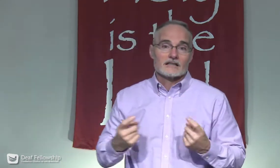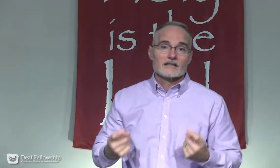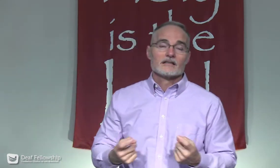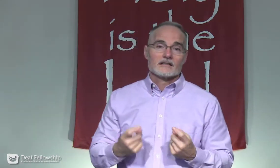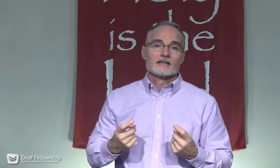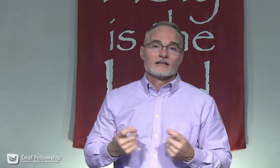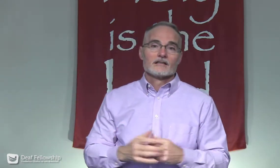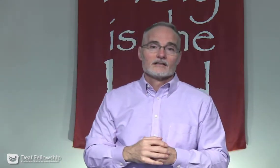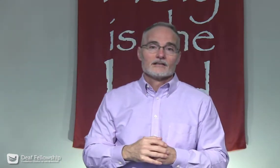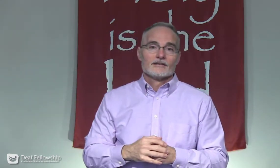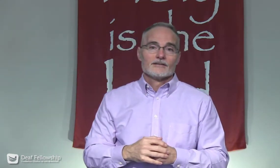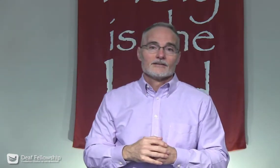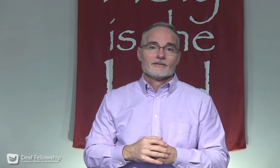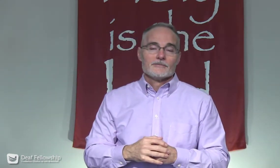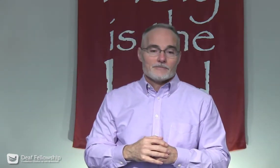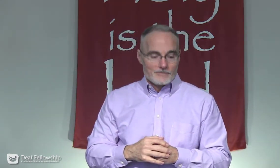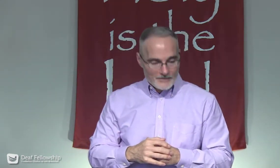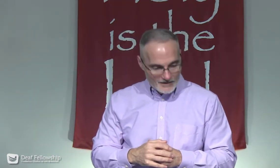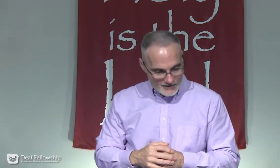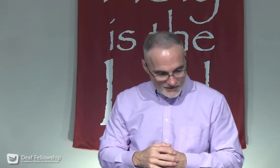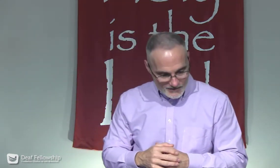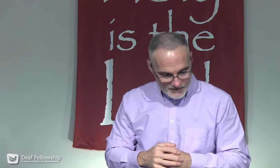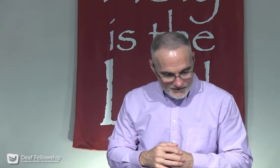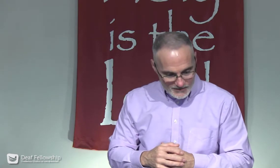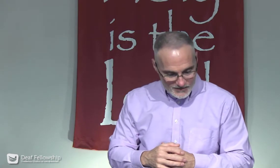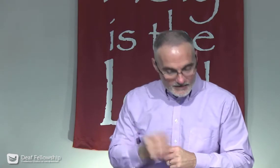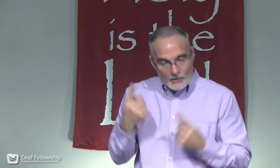means that he died for all of your sins.